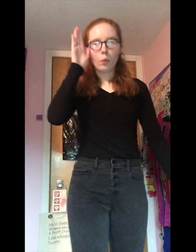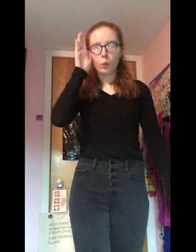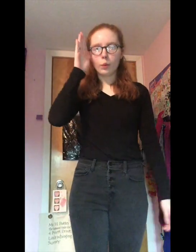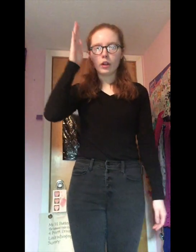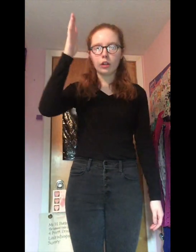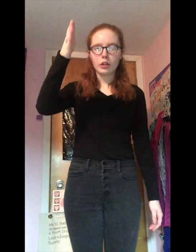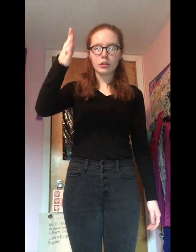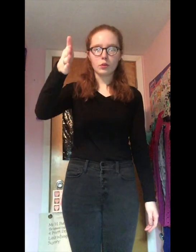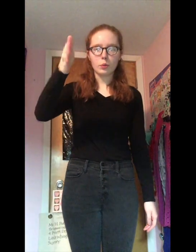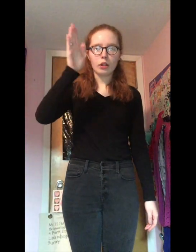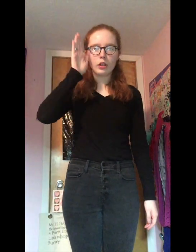Will. This is will.